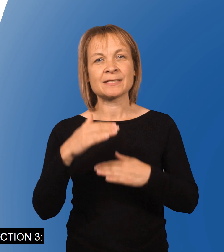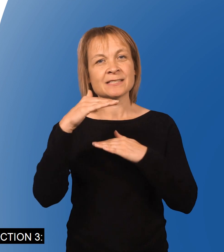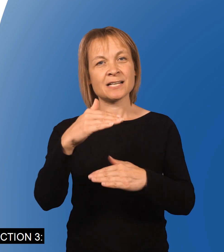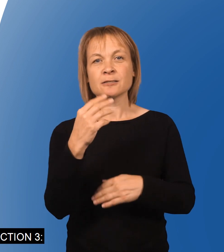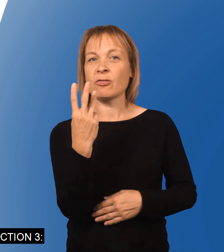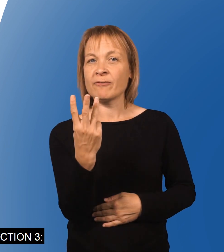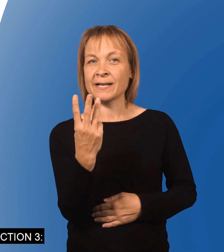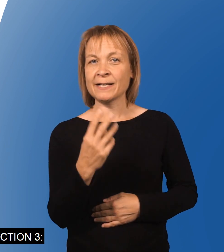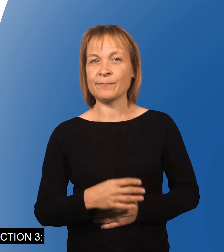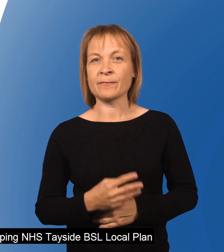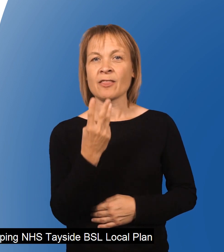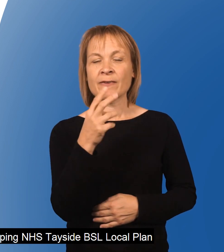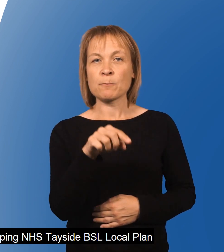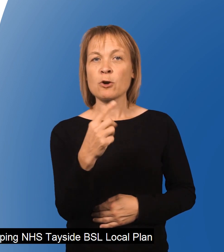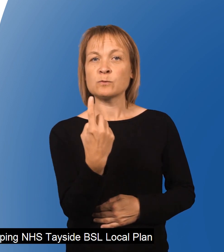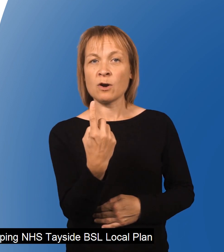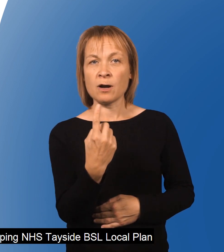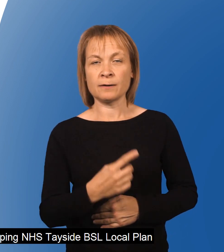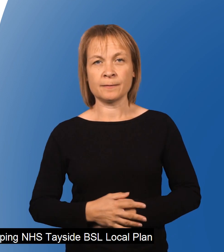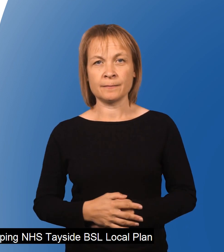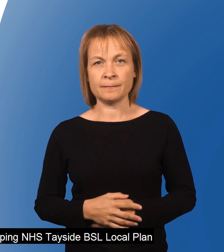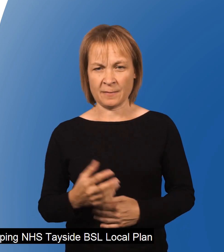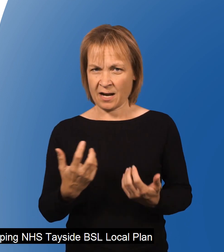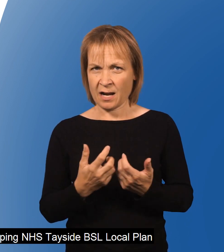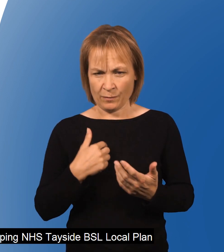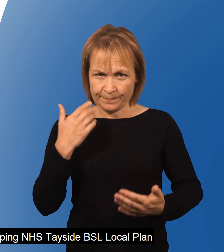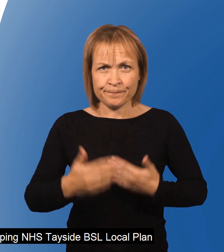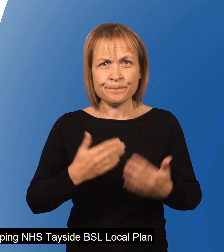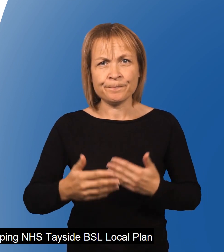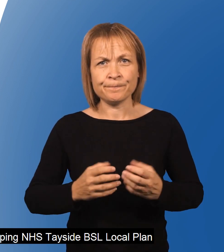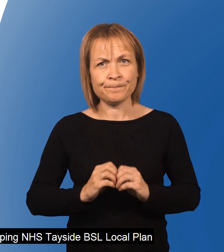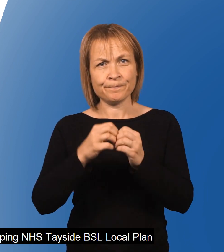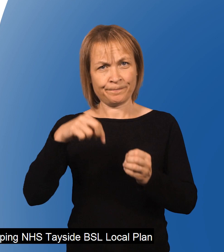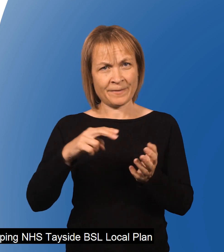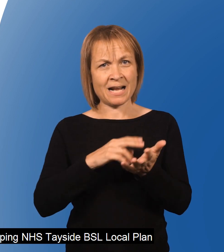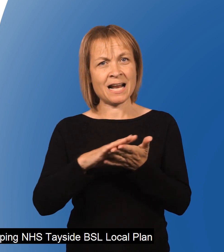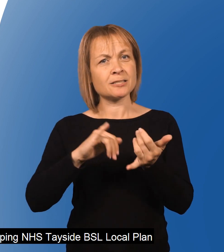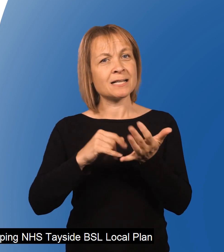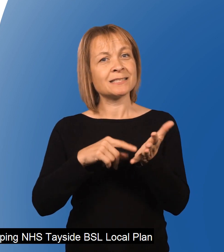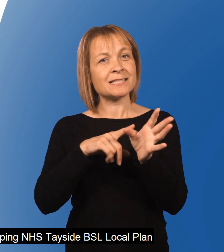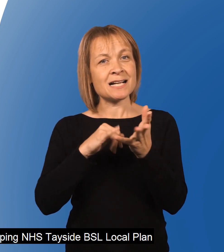Section 3. 3.1. Way forward in developing NHS Tayside BSL local